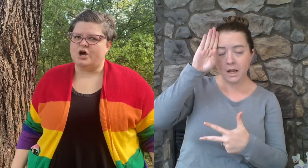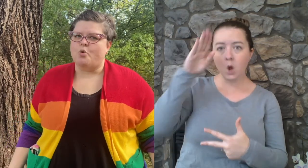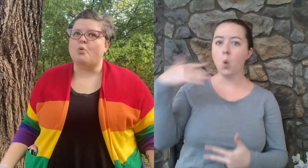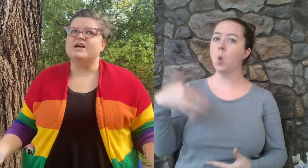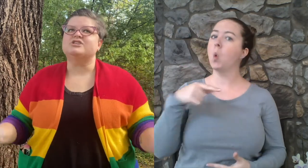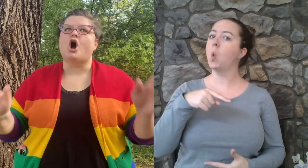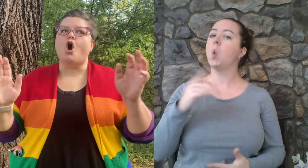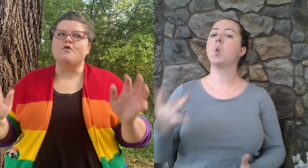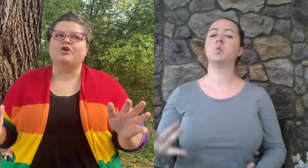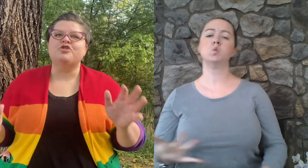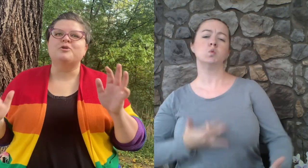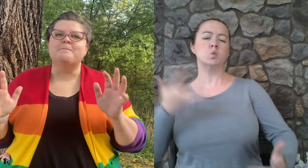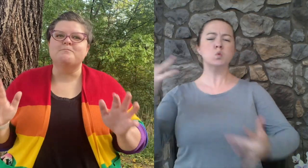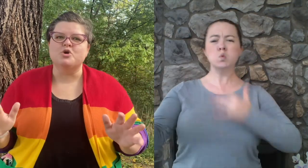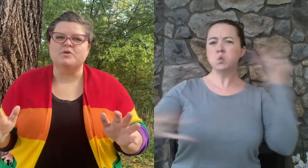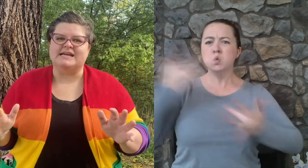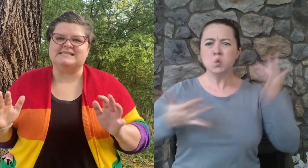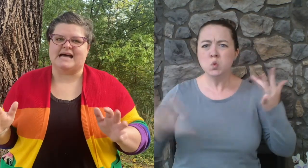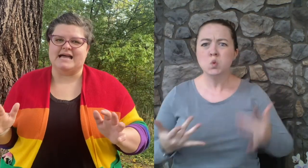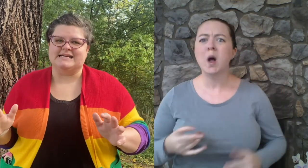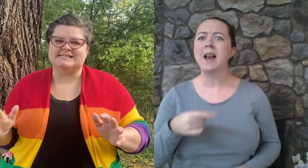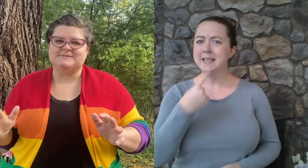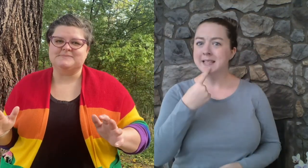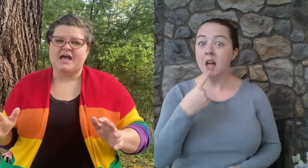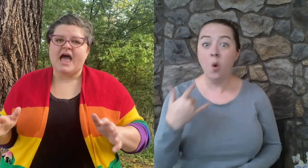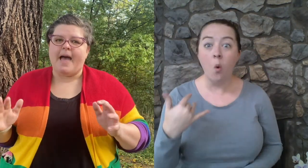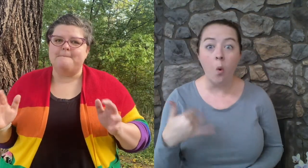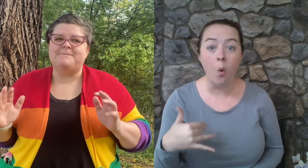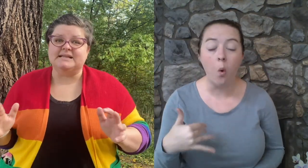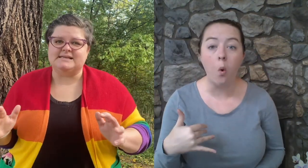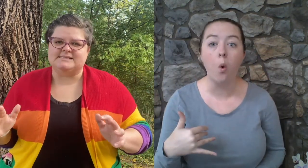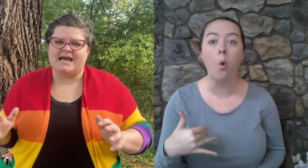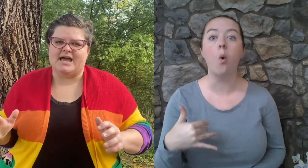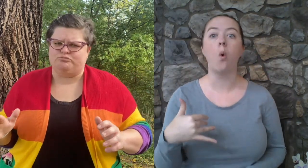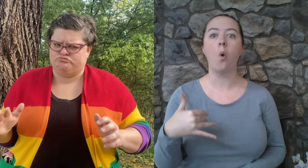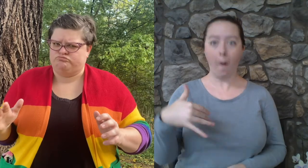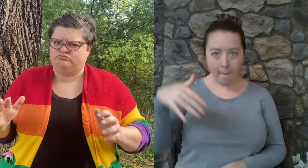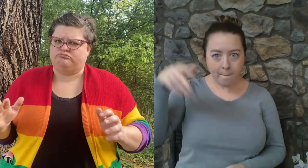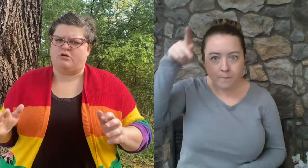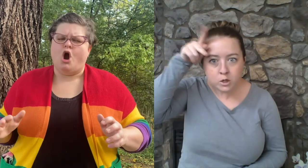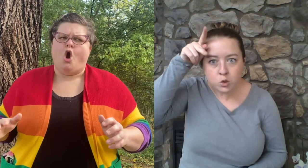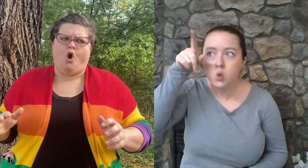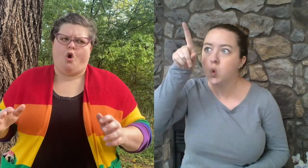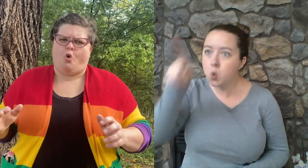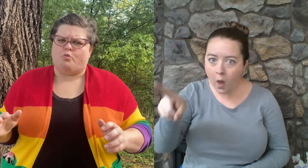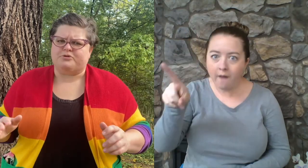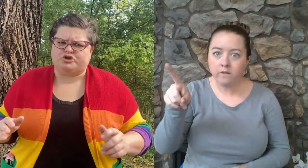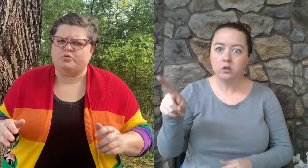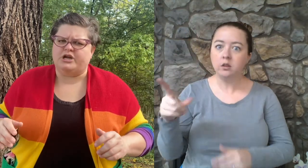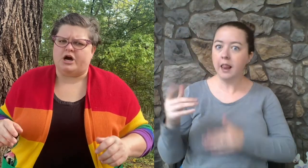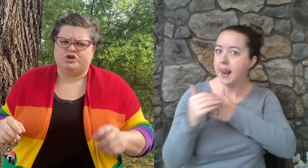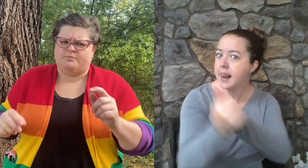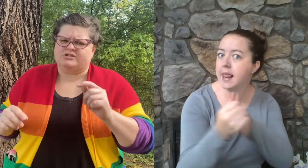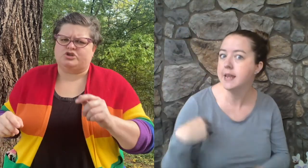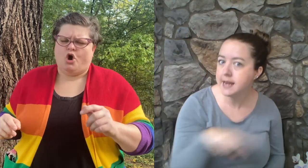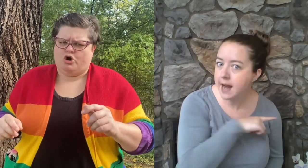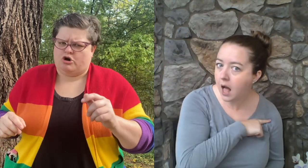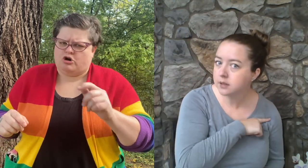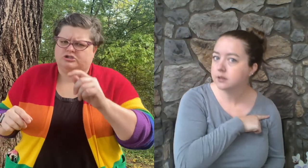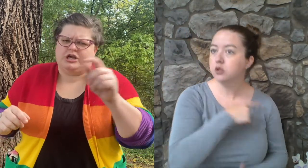Billy was over the moon excited. And Billy said, "Oh, Petunia, you